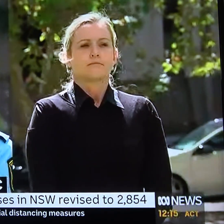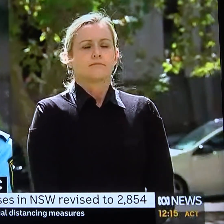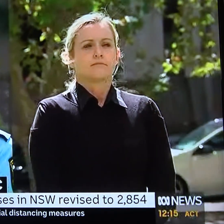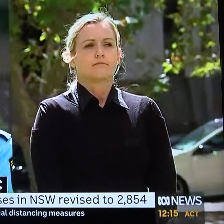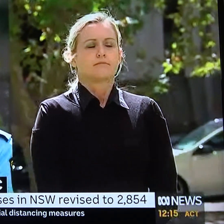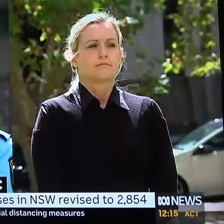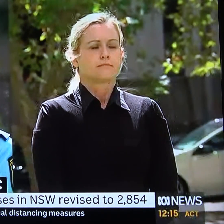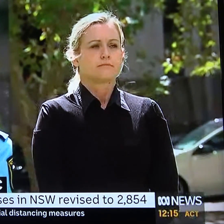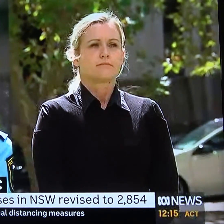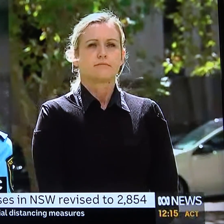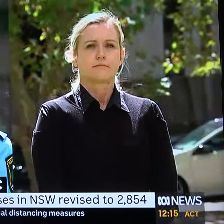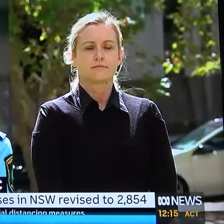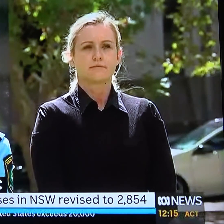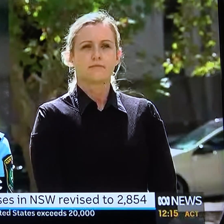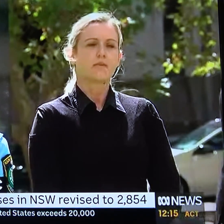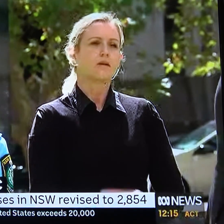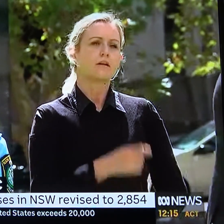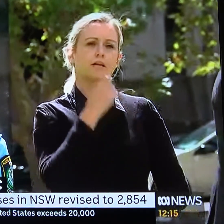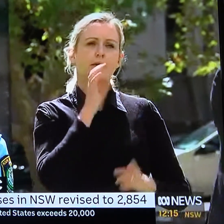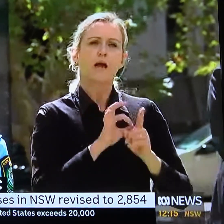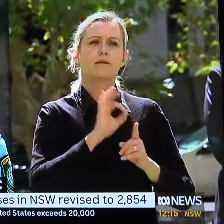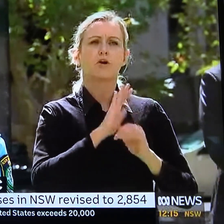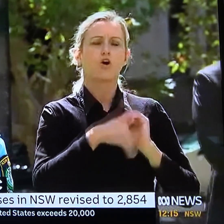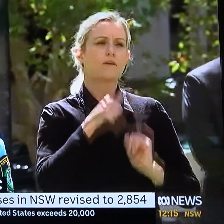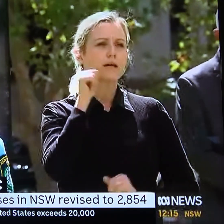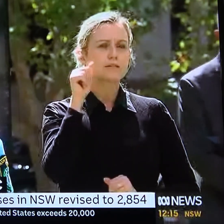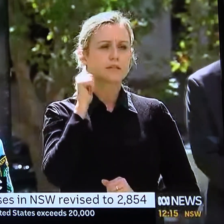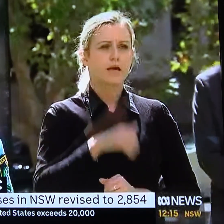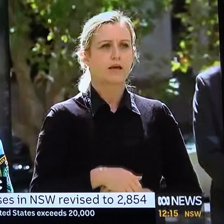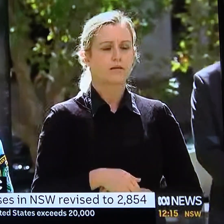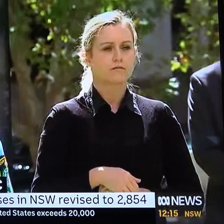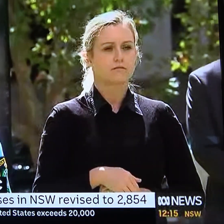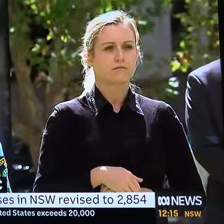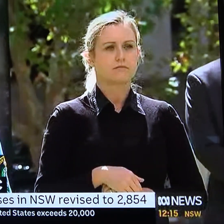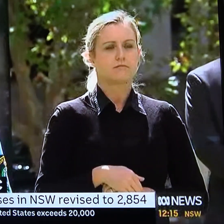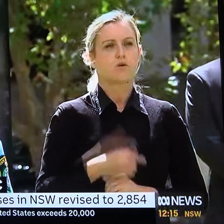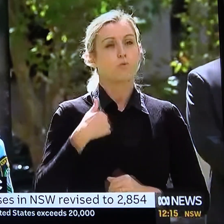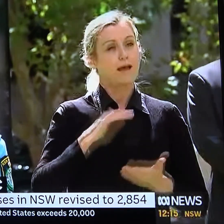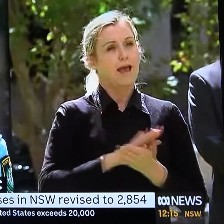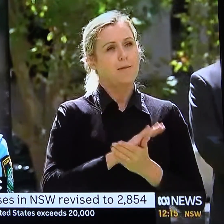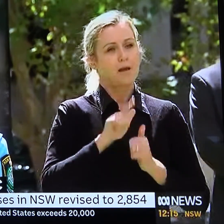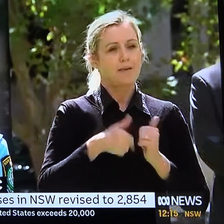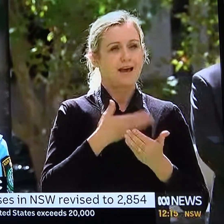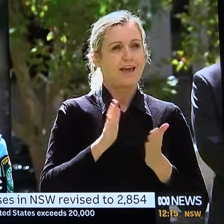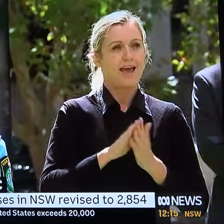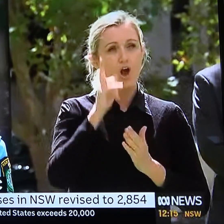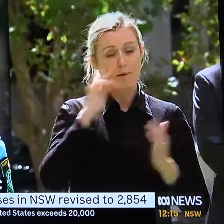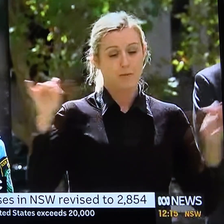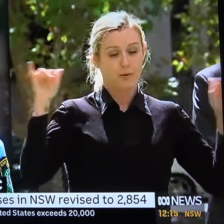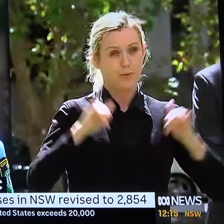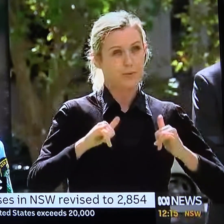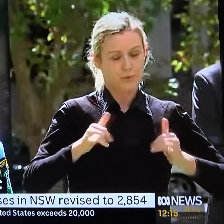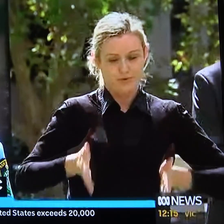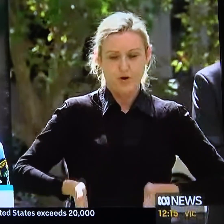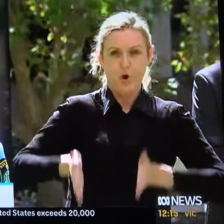people from the hotels in the city. Yesterday we returned over 1,000 people to their homes after their 14-day quarantine,